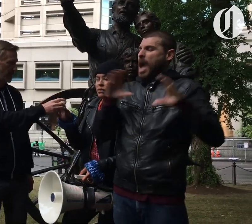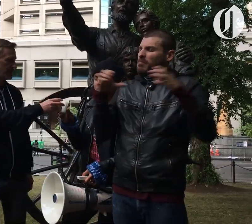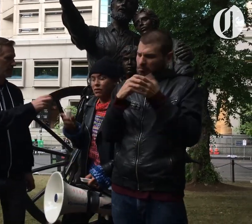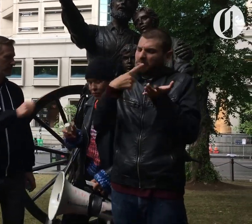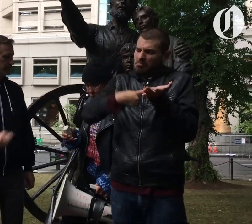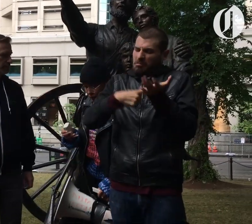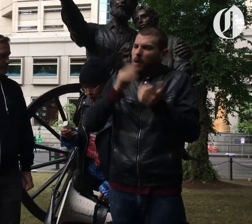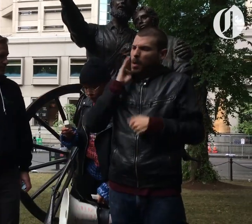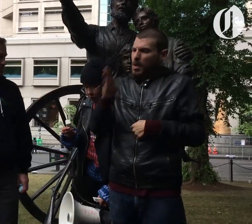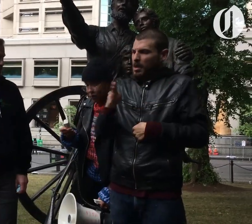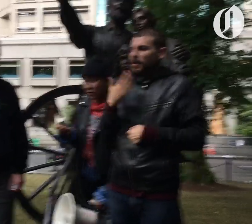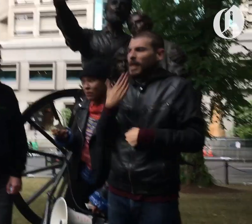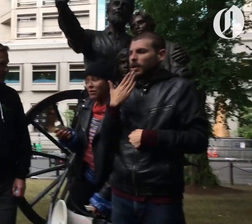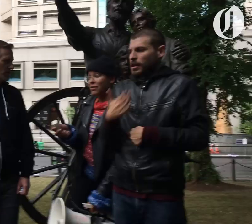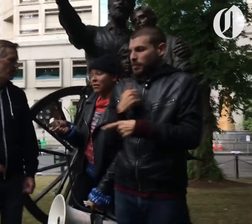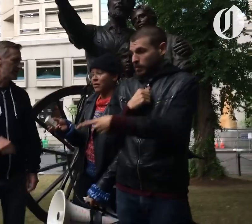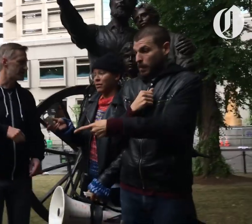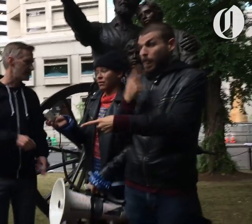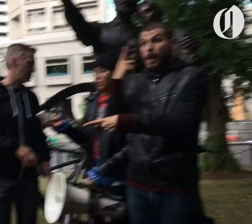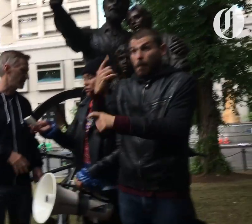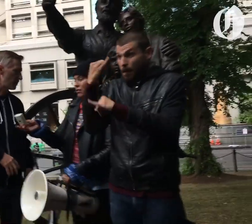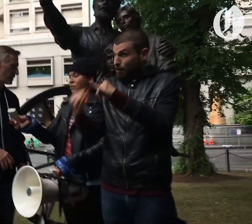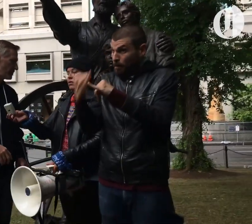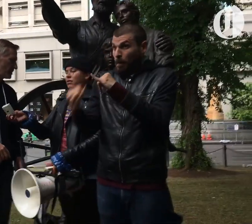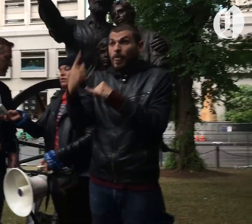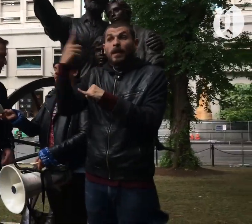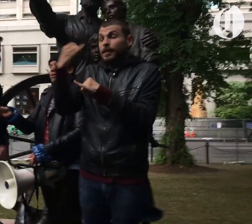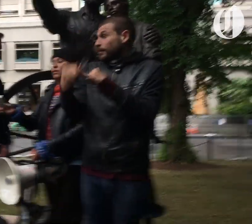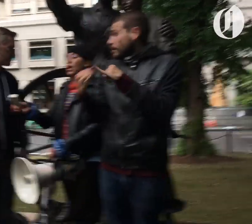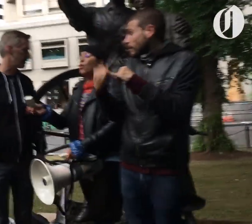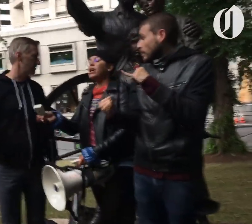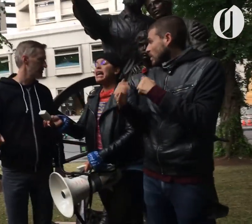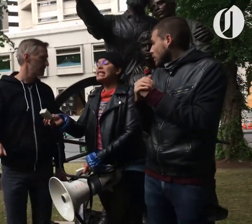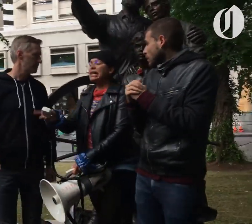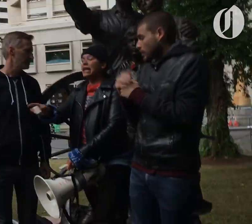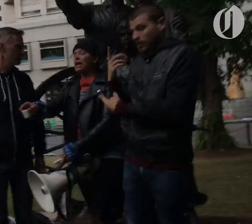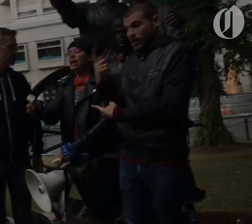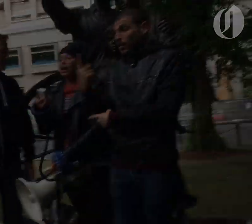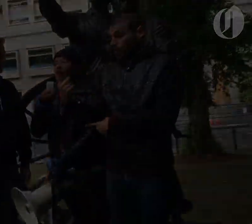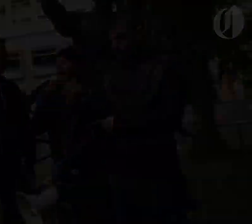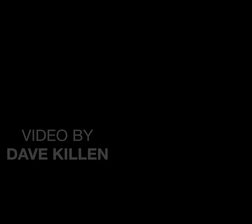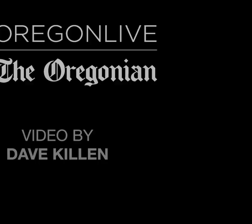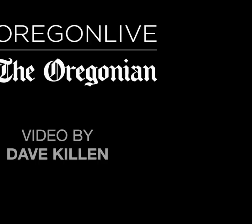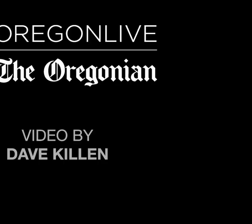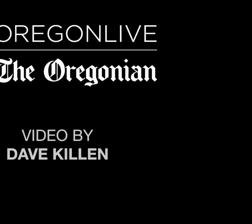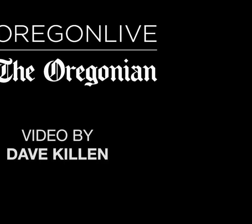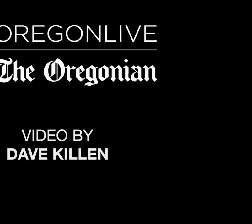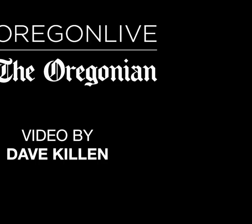Tonight. You have the power to do it tonight. Use your privilege, Ted. Use your privilege.